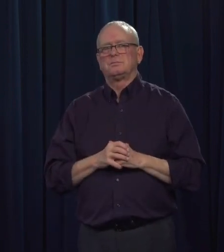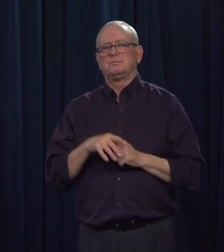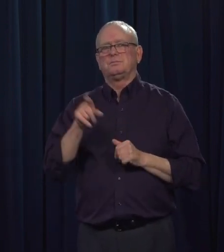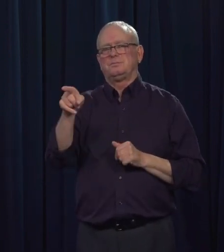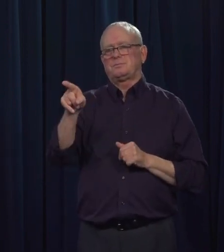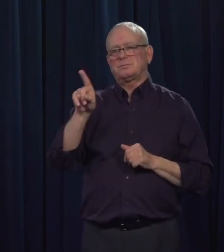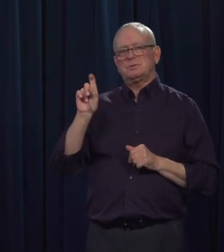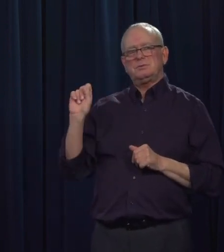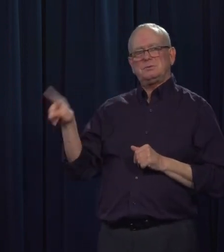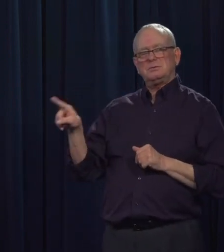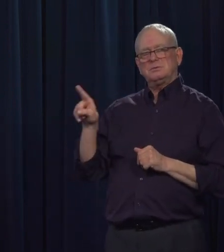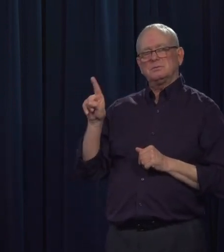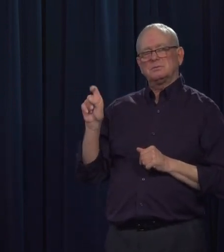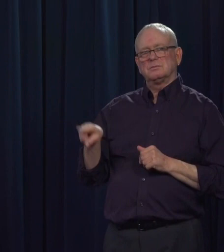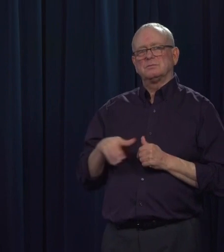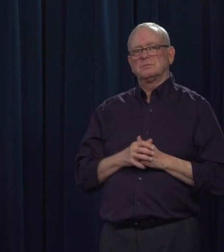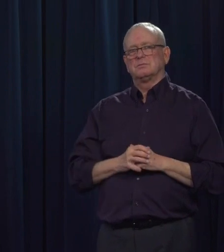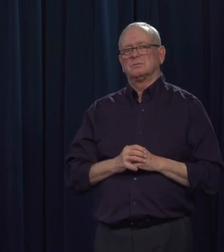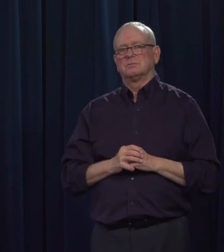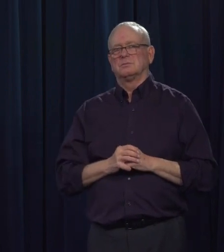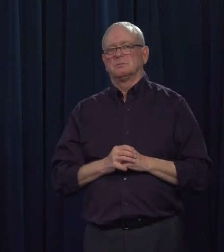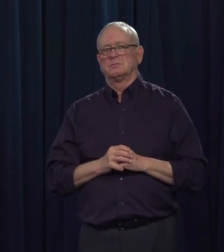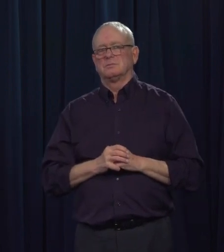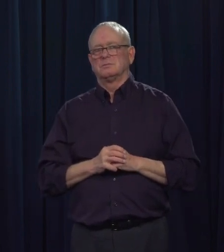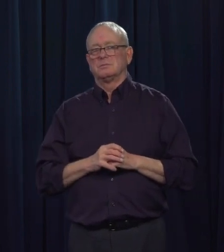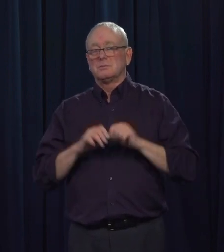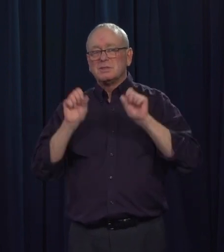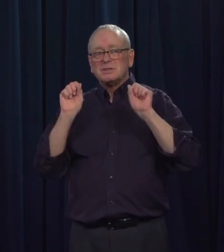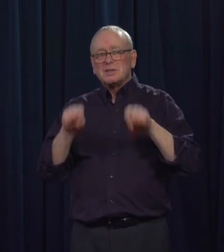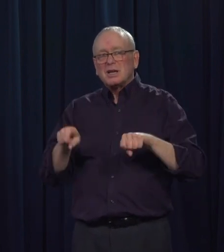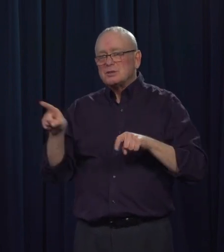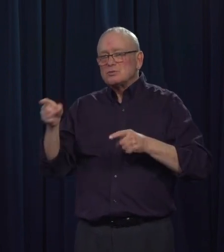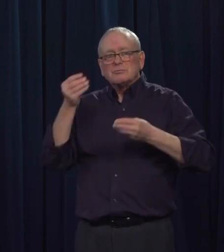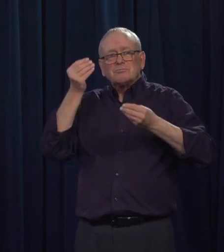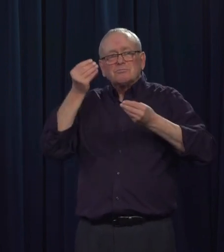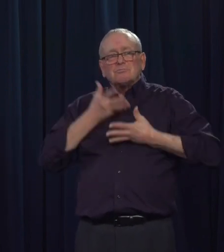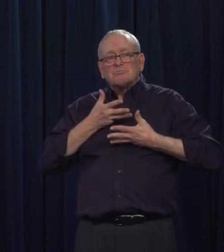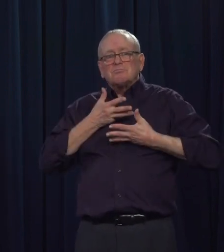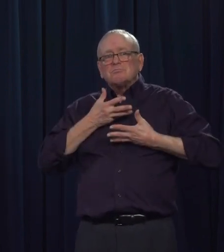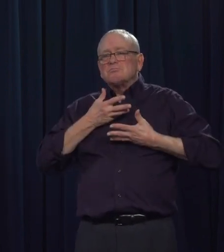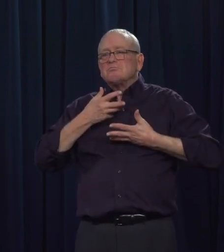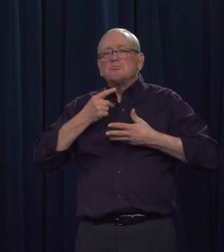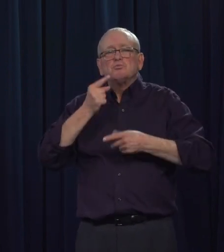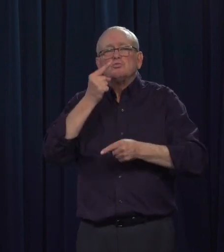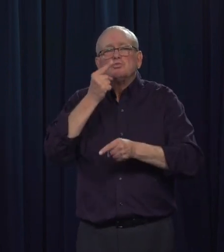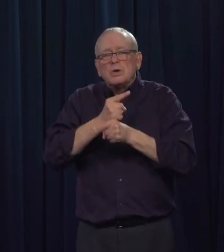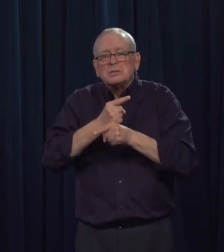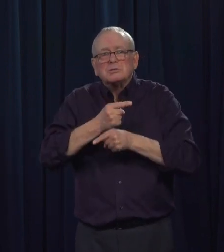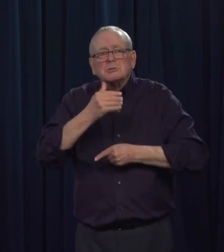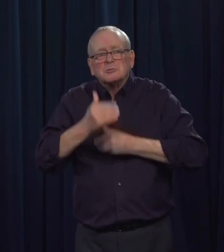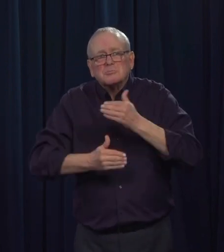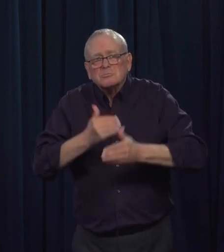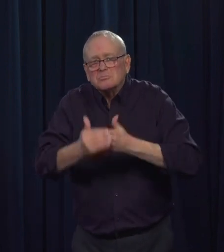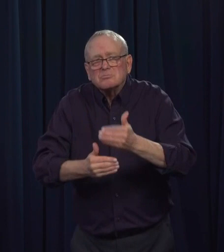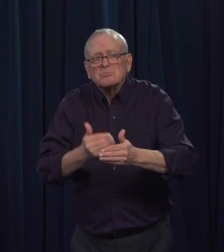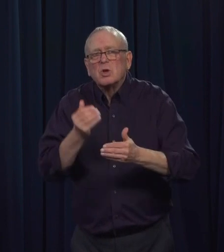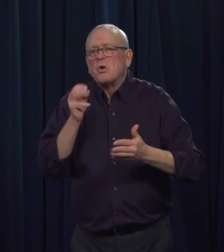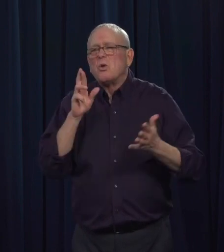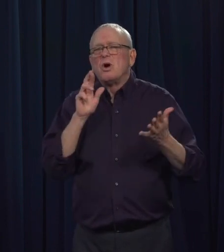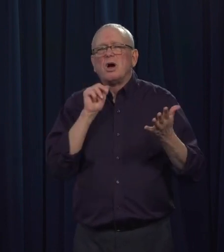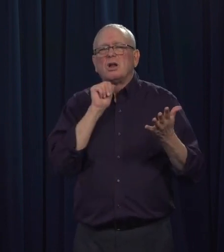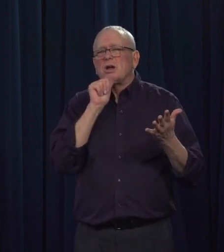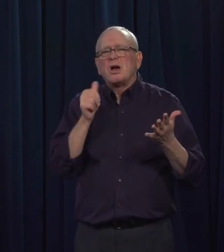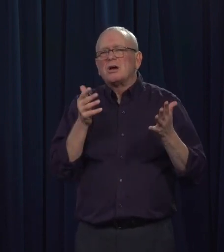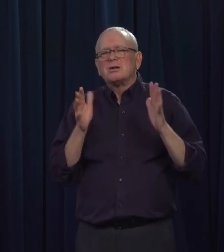can tell us if we're going in the right direction or the wrong direction? Or I appreciate it's hard to quantify what's happening here, but is there anything that you